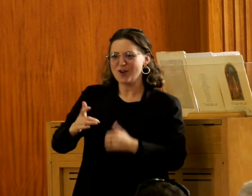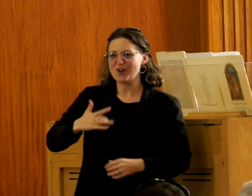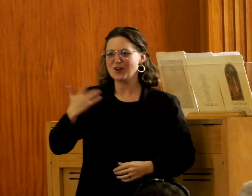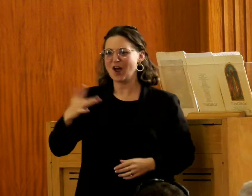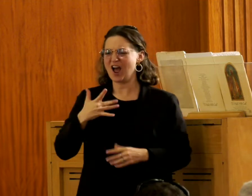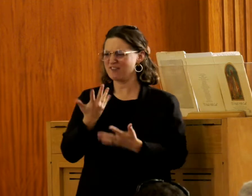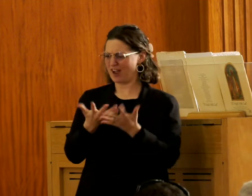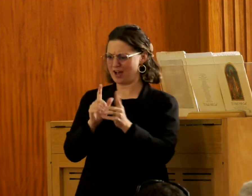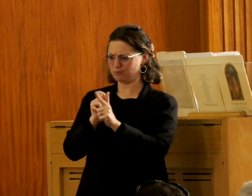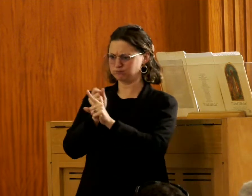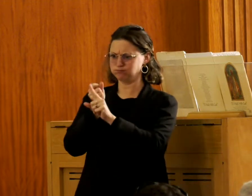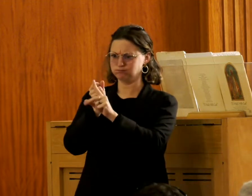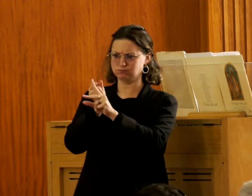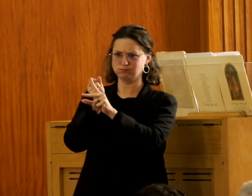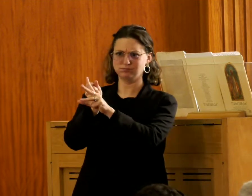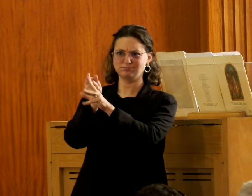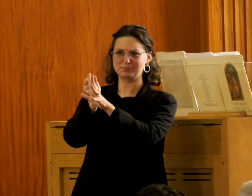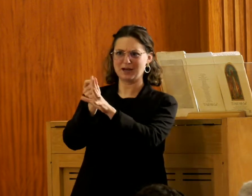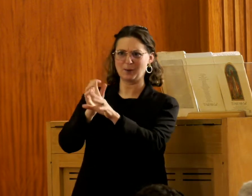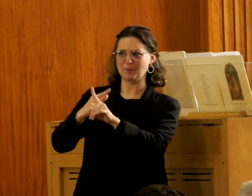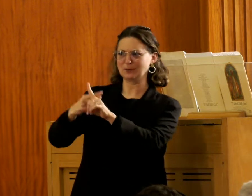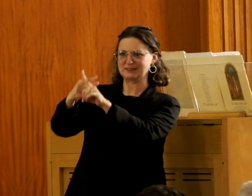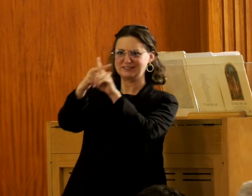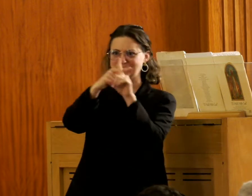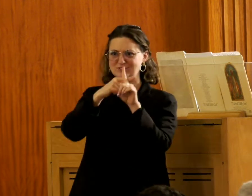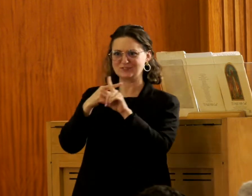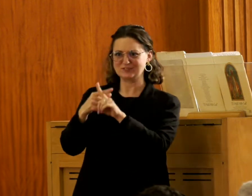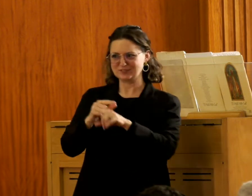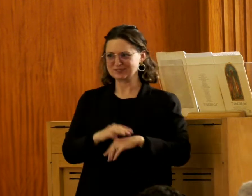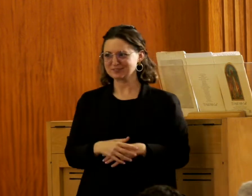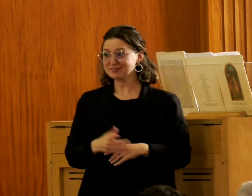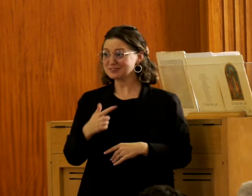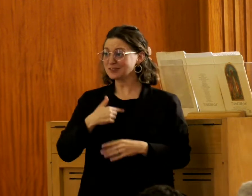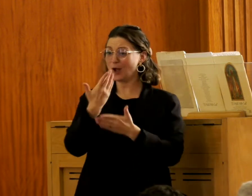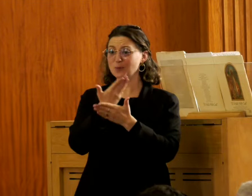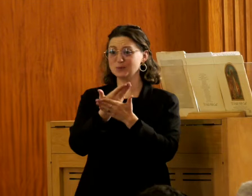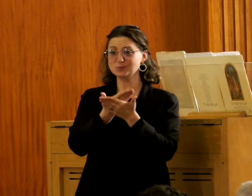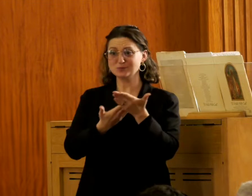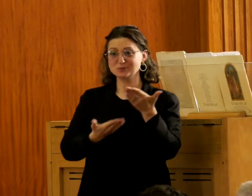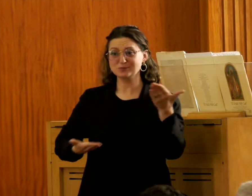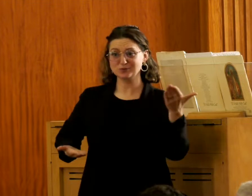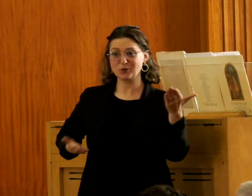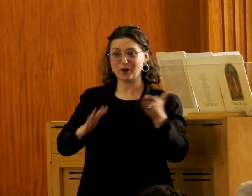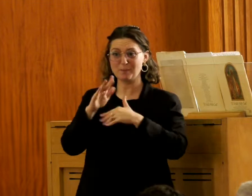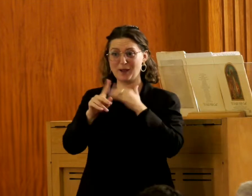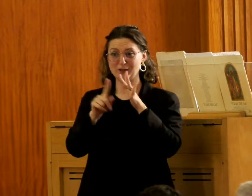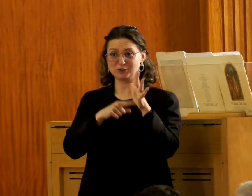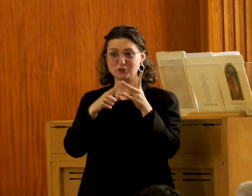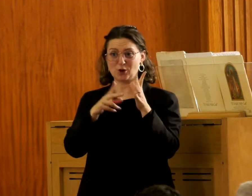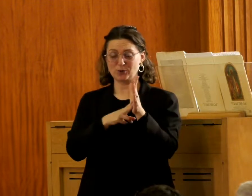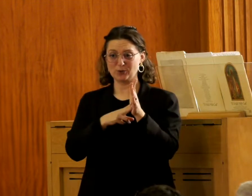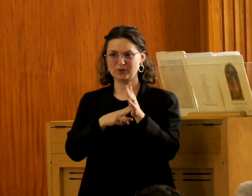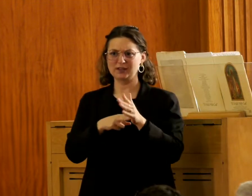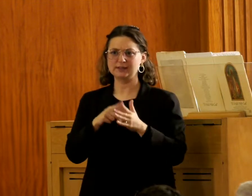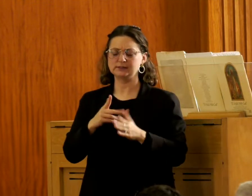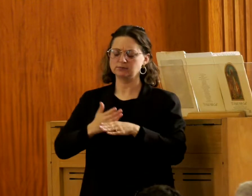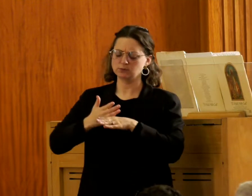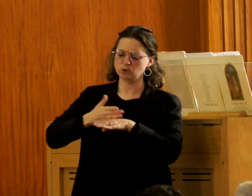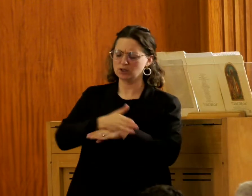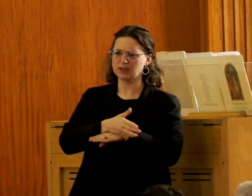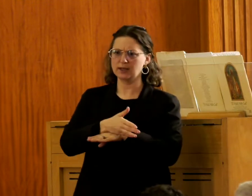many. I would like to share some of Joan's story with you now. The hard-working,